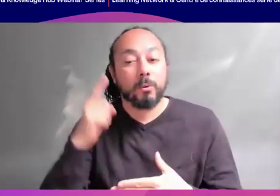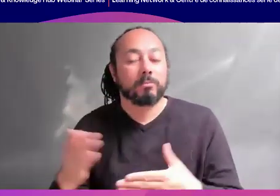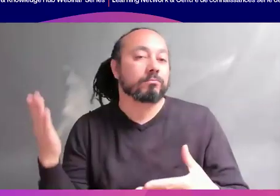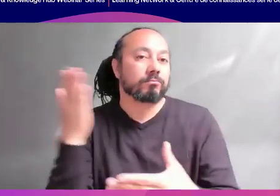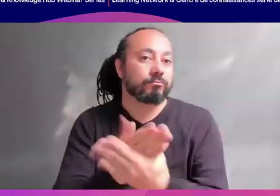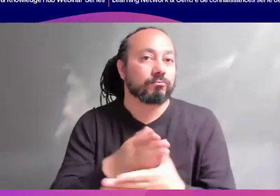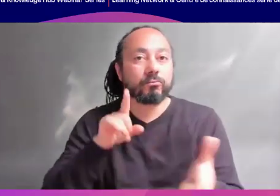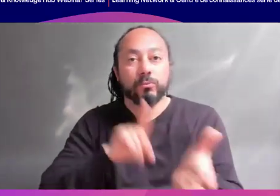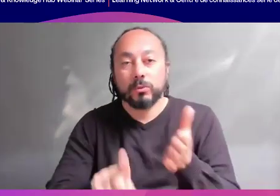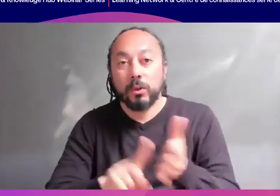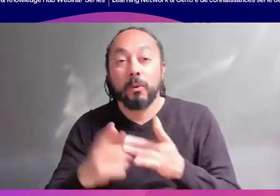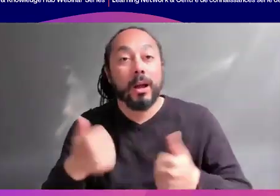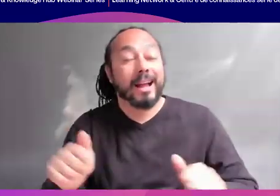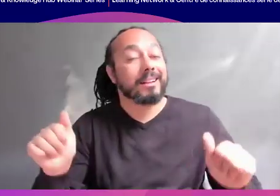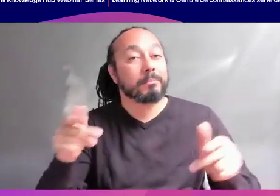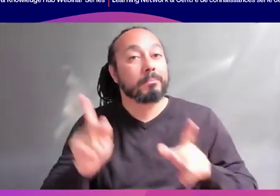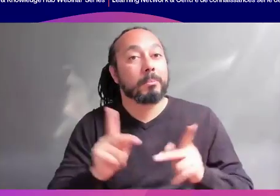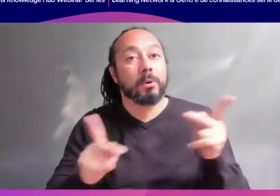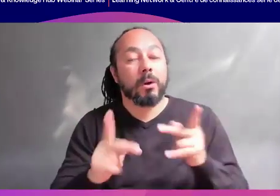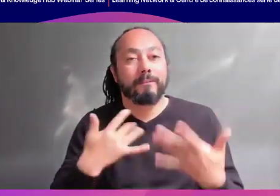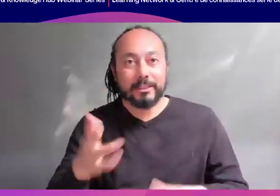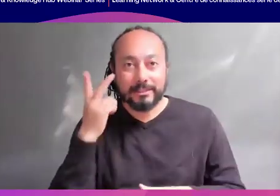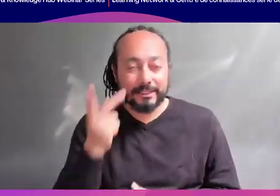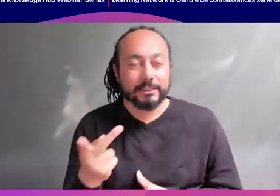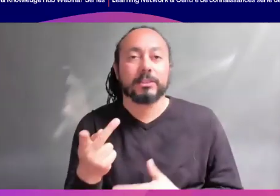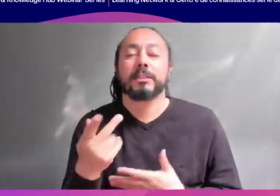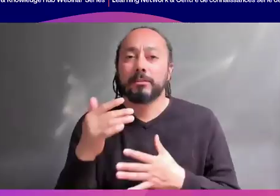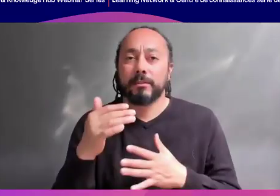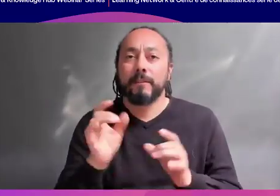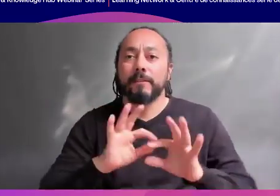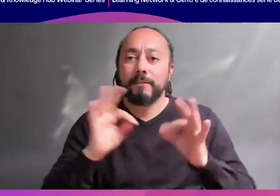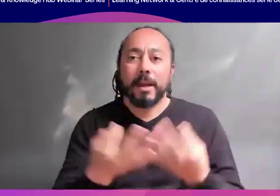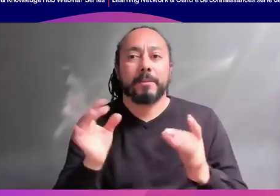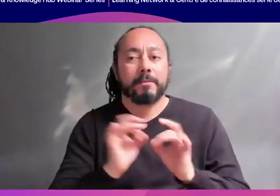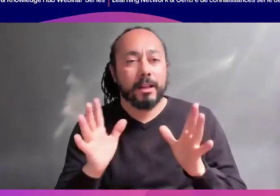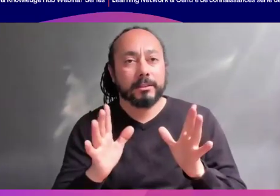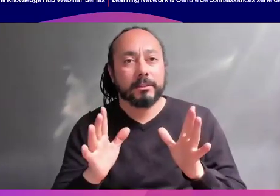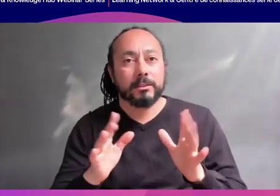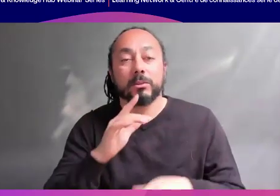who've experienced family violence, funded by the Public Health Agency of Canada.